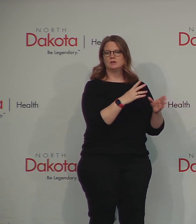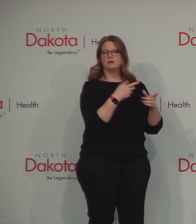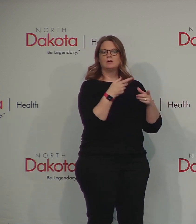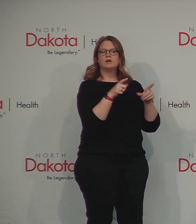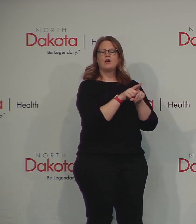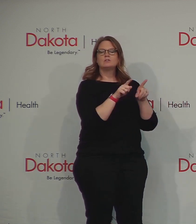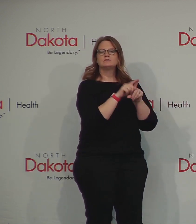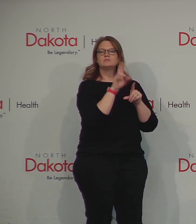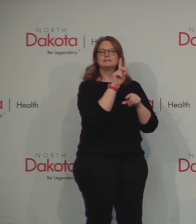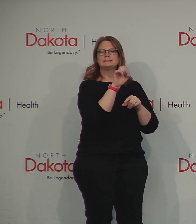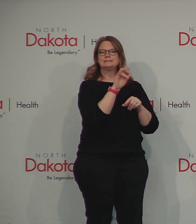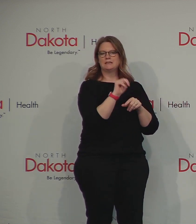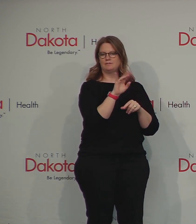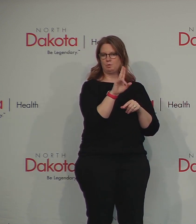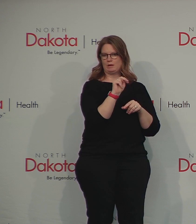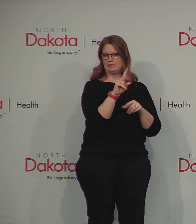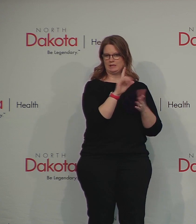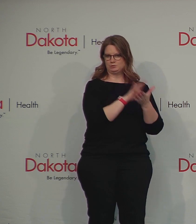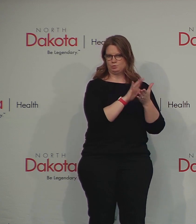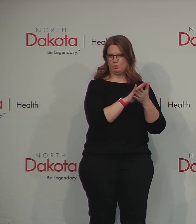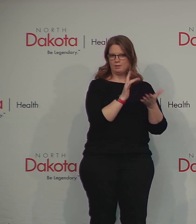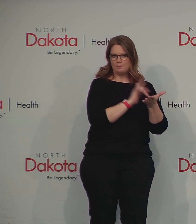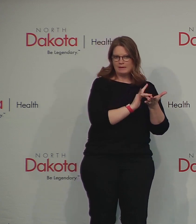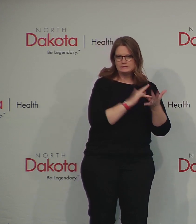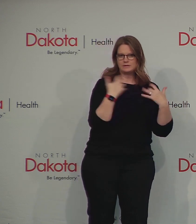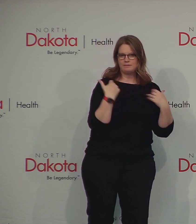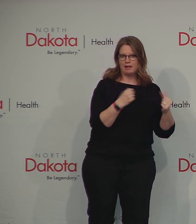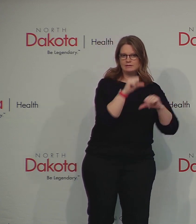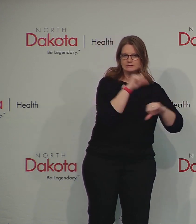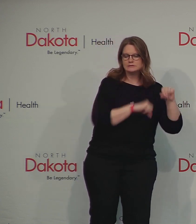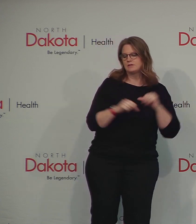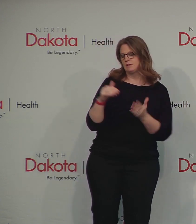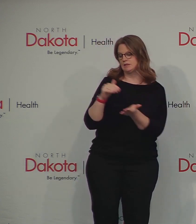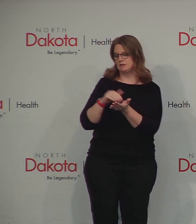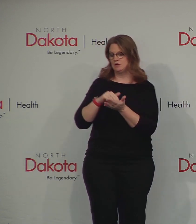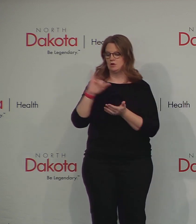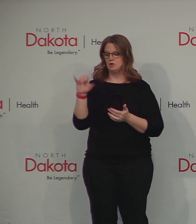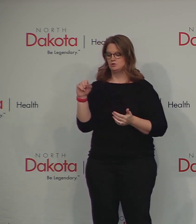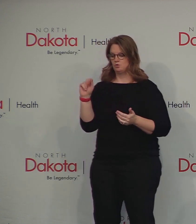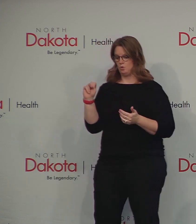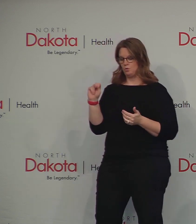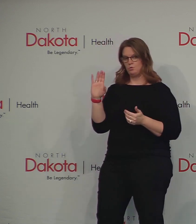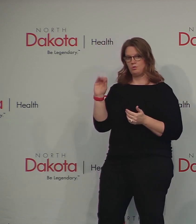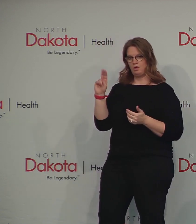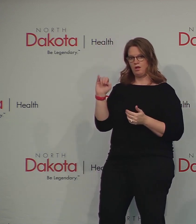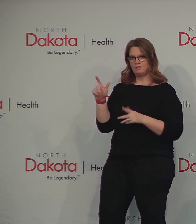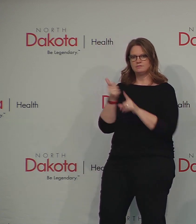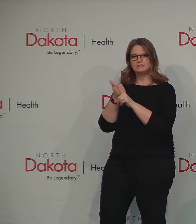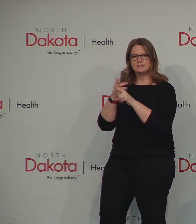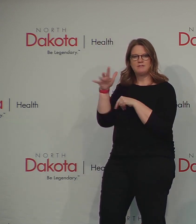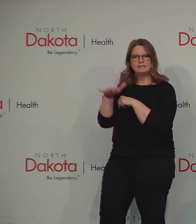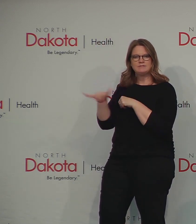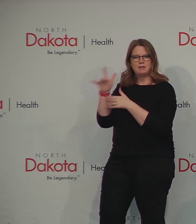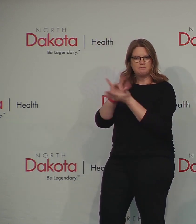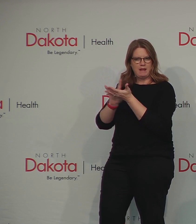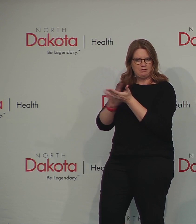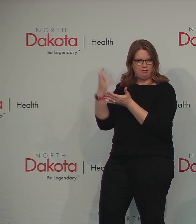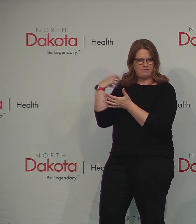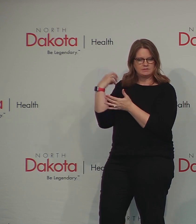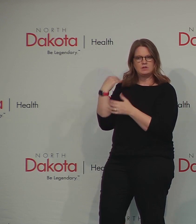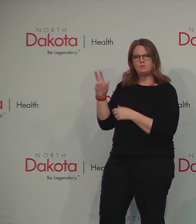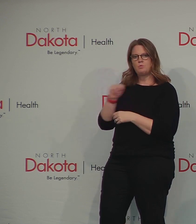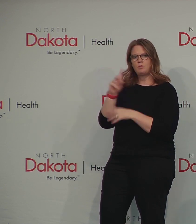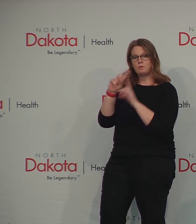Dean of the UND School of Medicine and Health Sciences, and then Dr. Joan, Connell, Field Medical Officer from the North Dakota